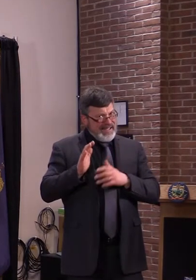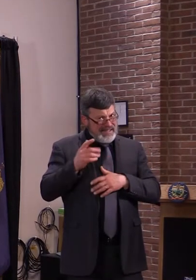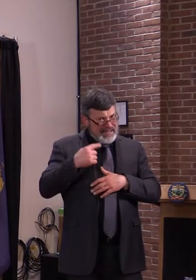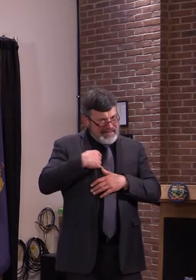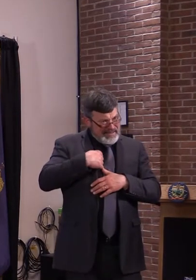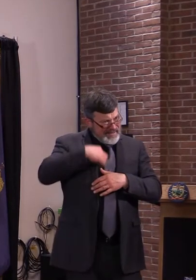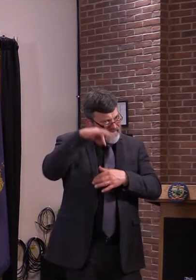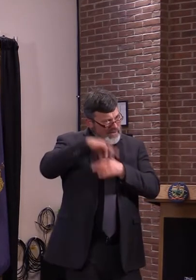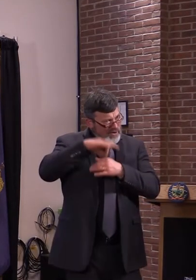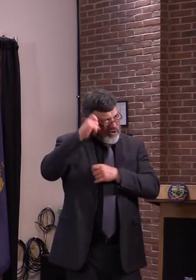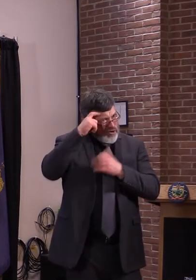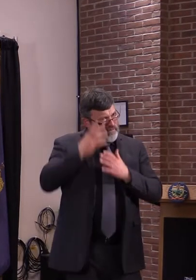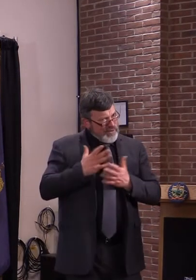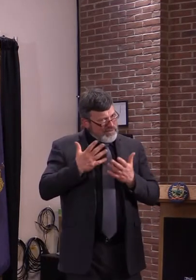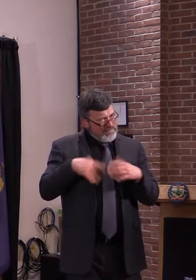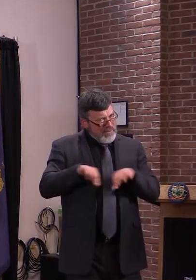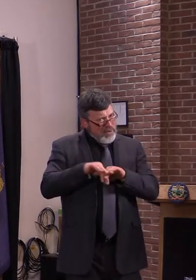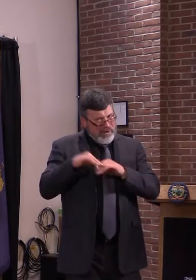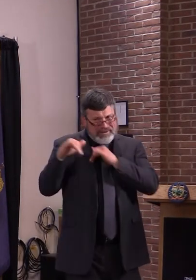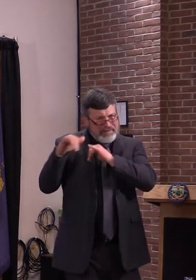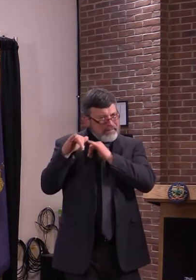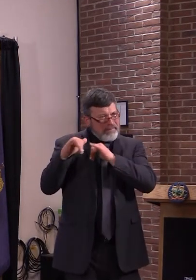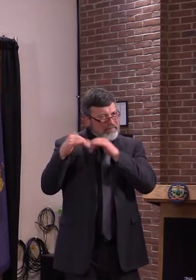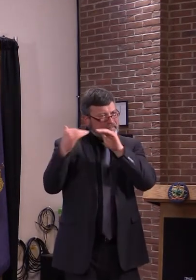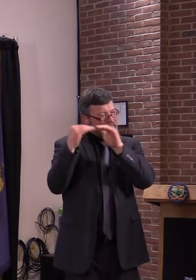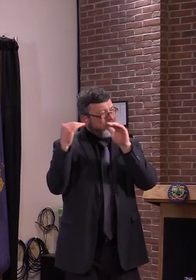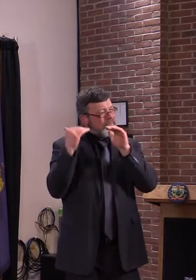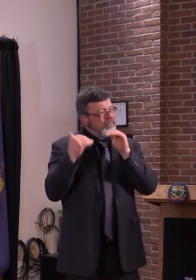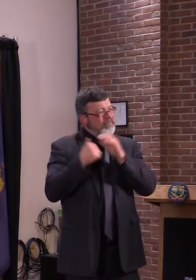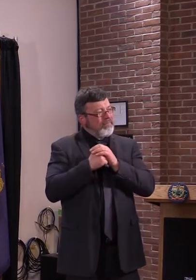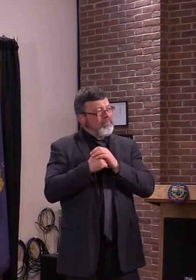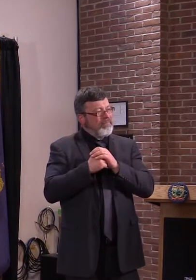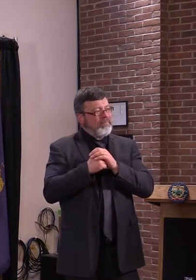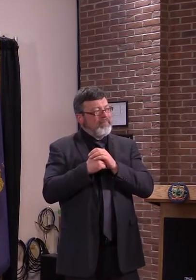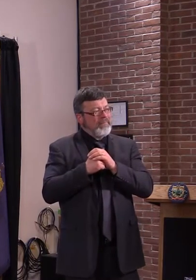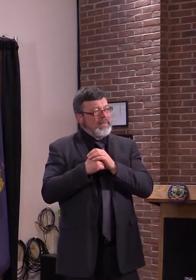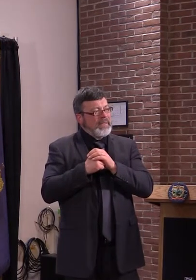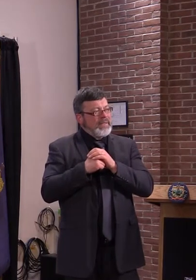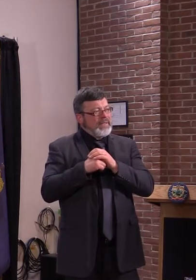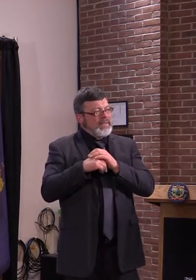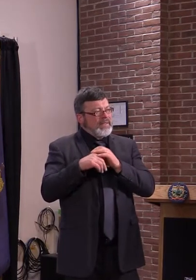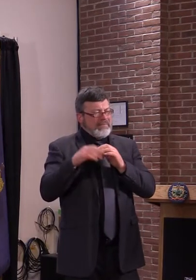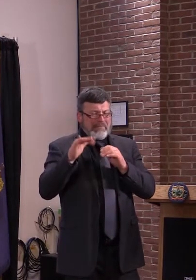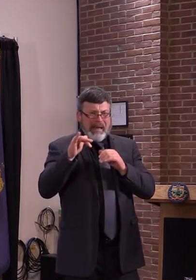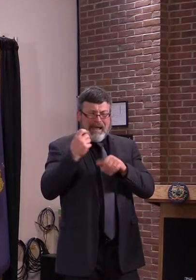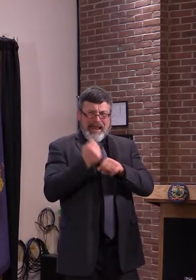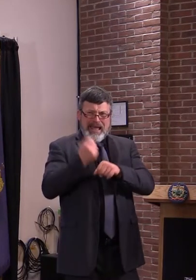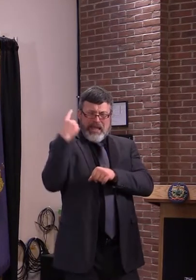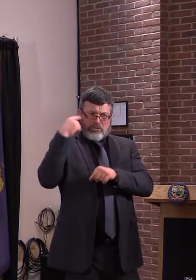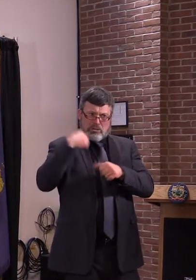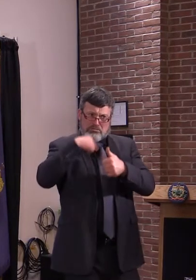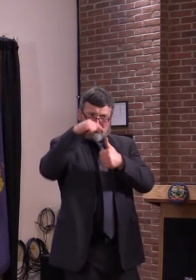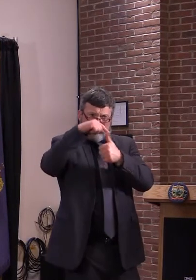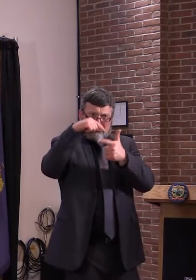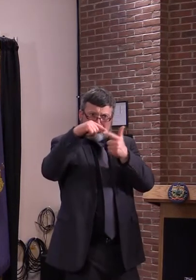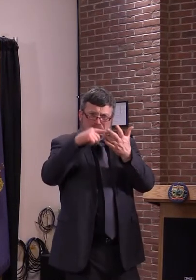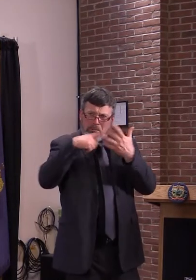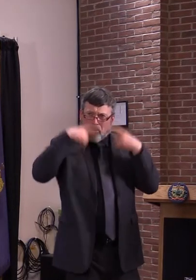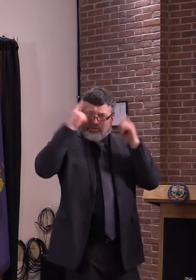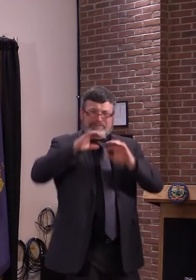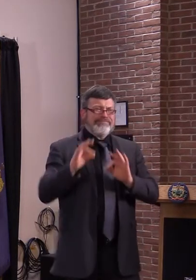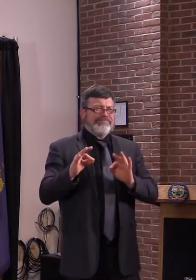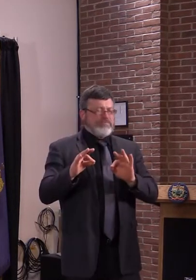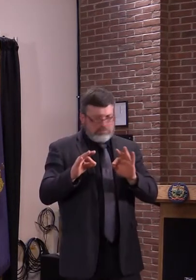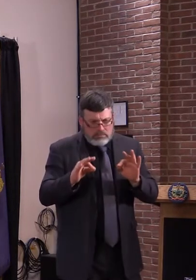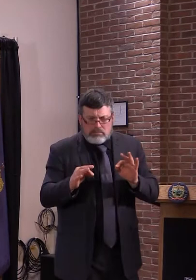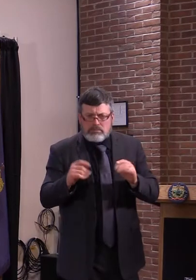again, suffice it to say, this isn't what I thought we had agreed to in the last budget cycle.